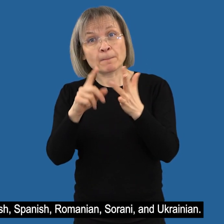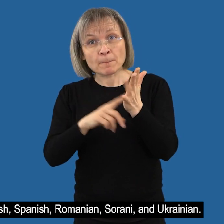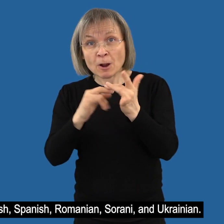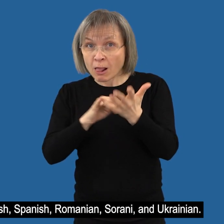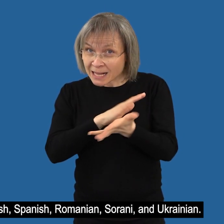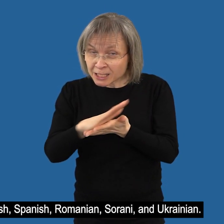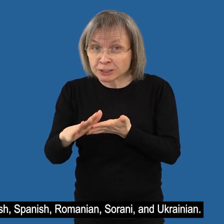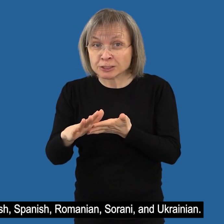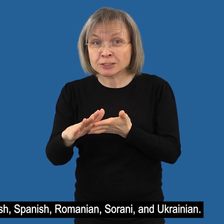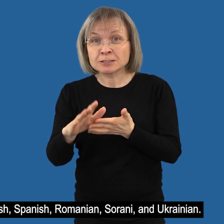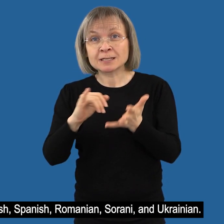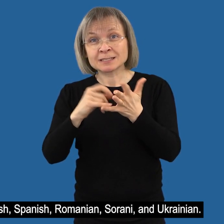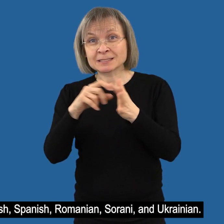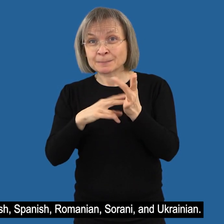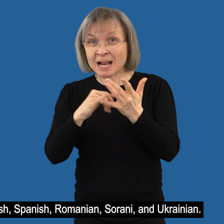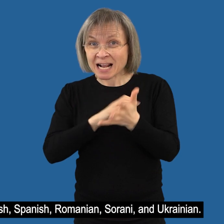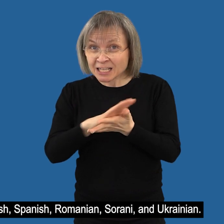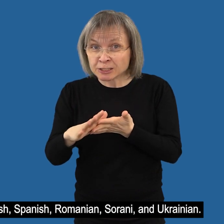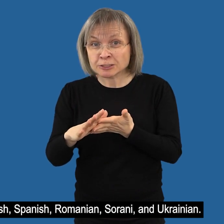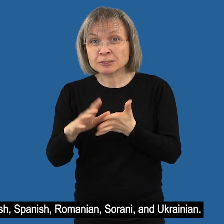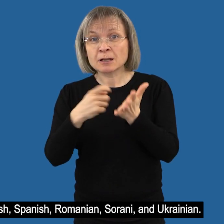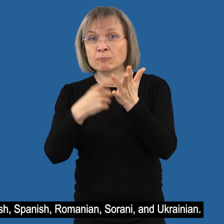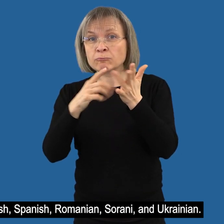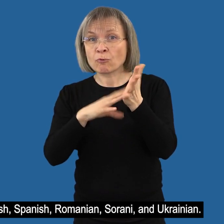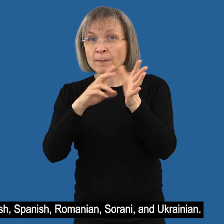Polish, Spanish, Romanian,